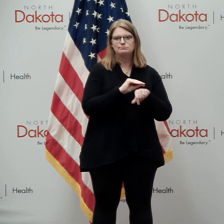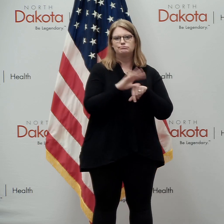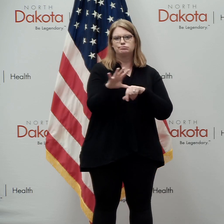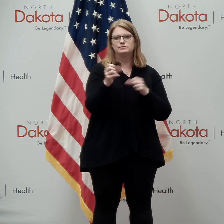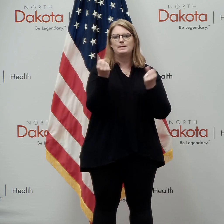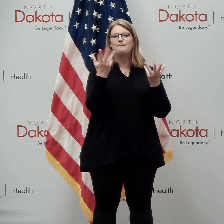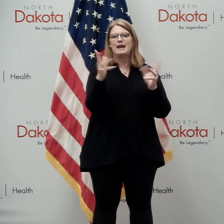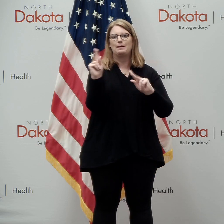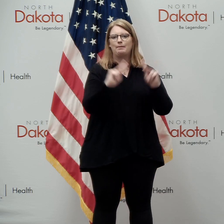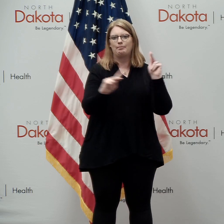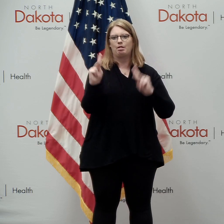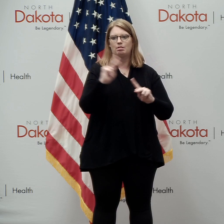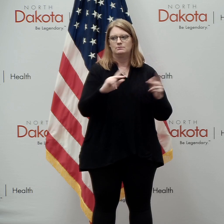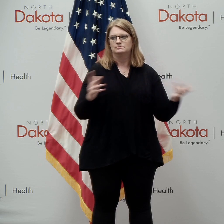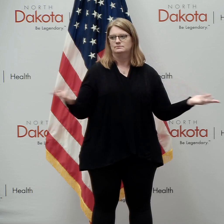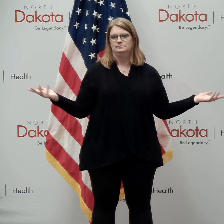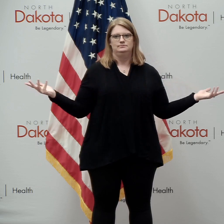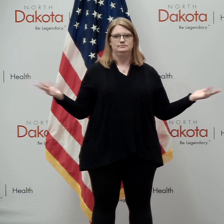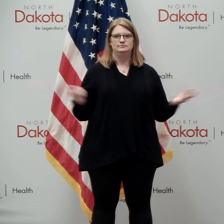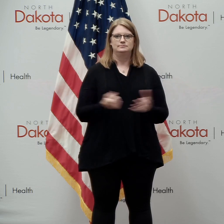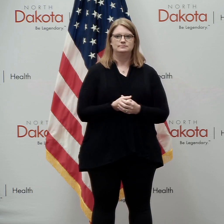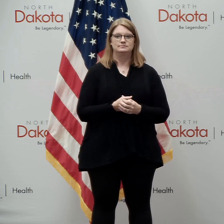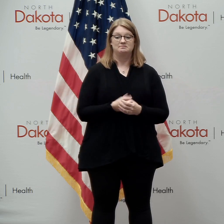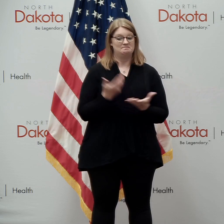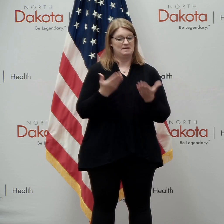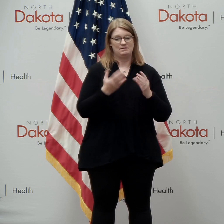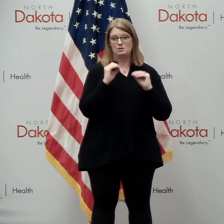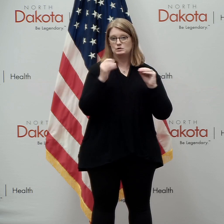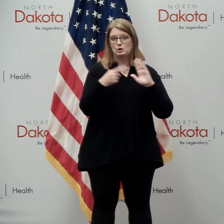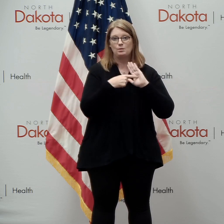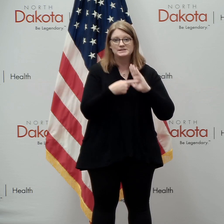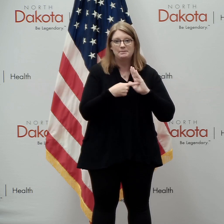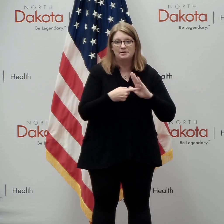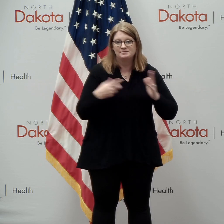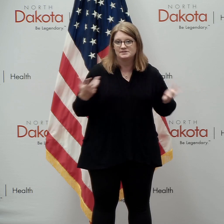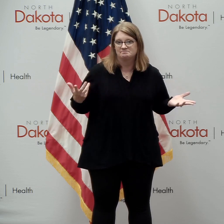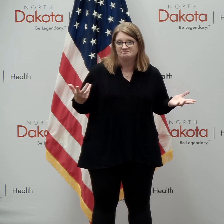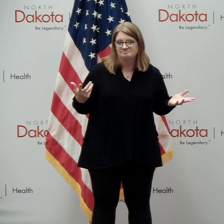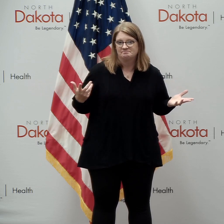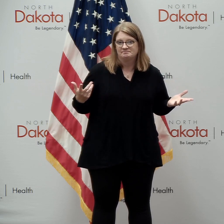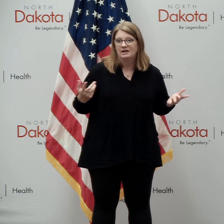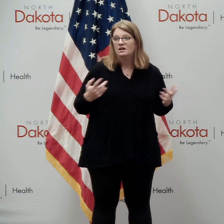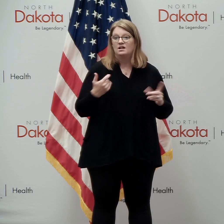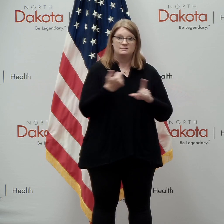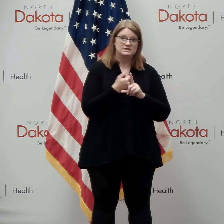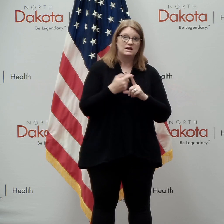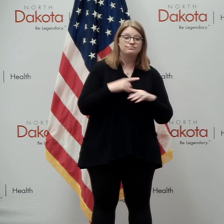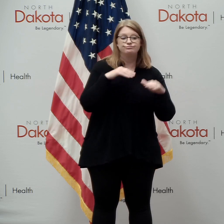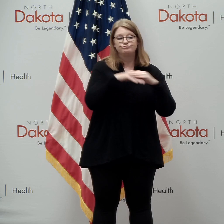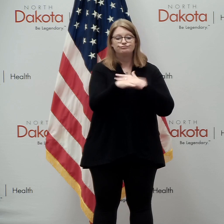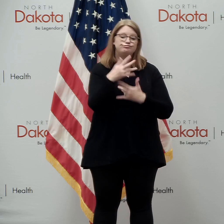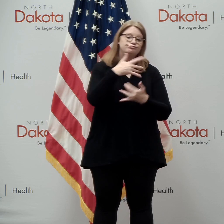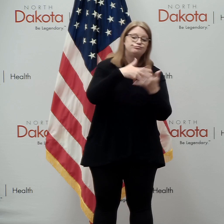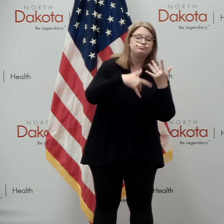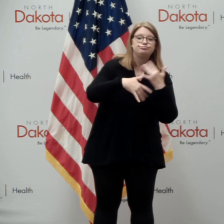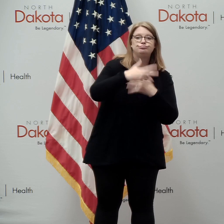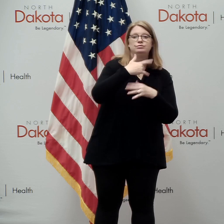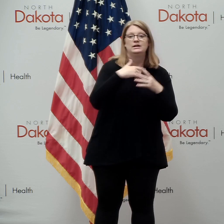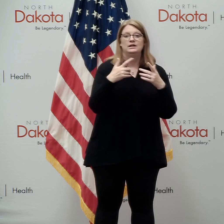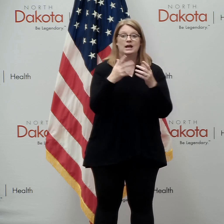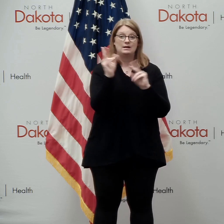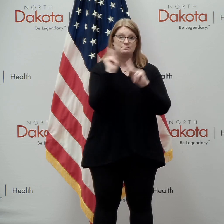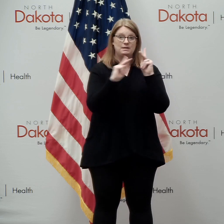individuals, probably doing that because they were asymptomatic and they were in social situation with large groups with people out wearing